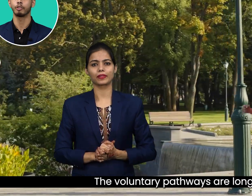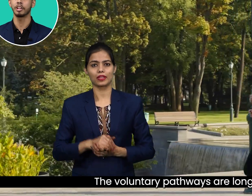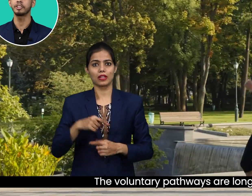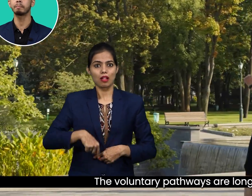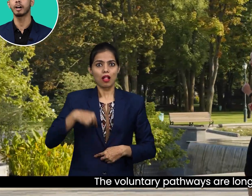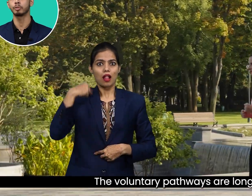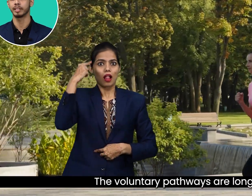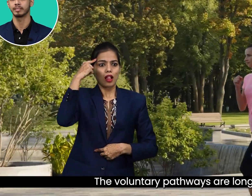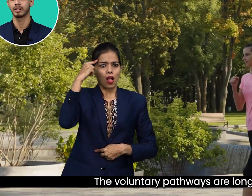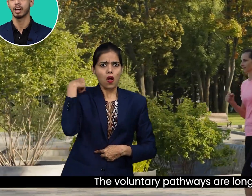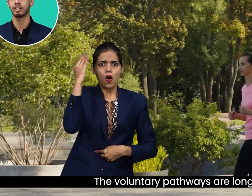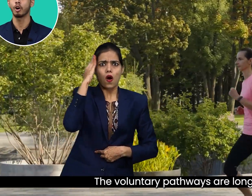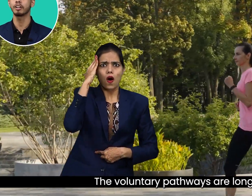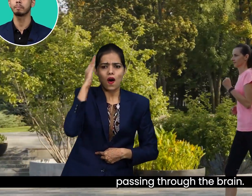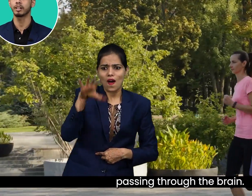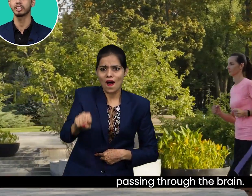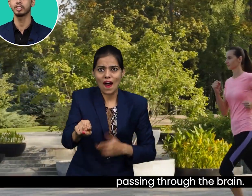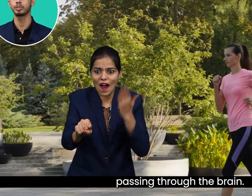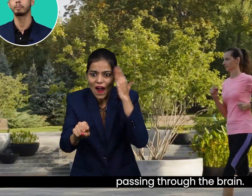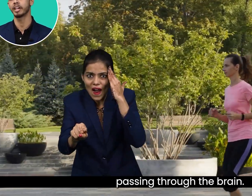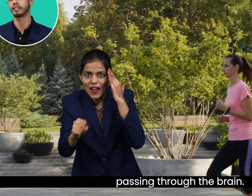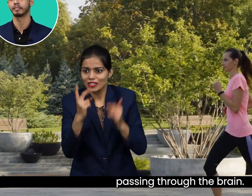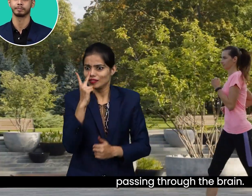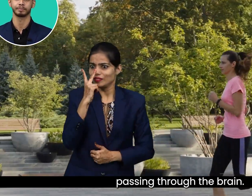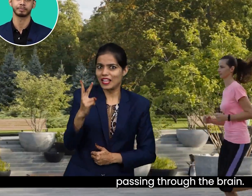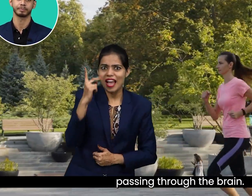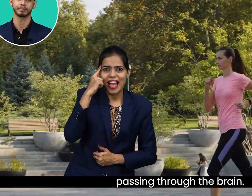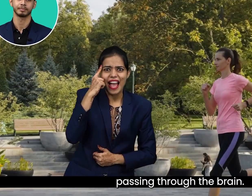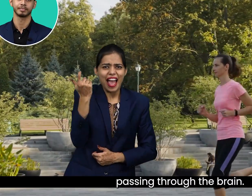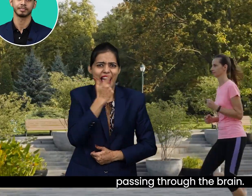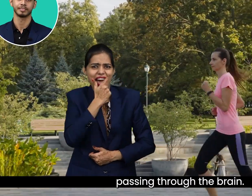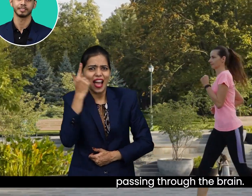The voluntary pathways are longer, passing through the brain.